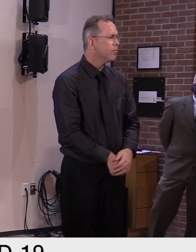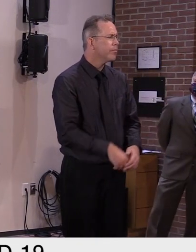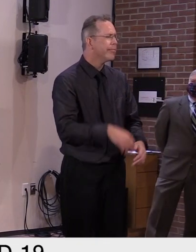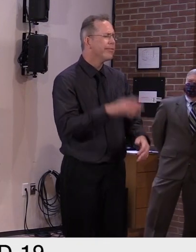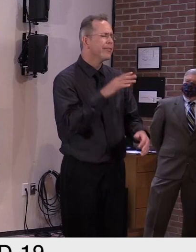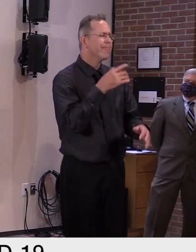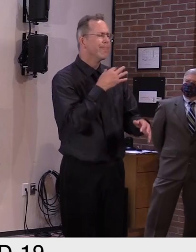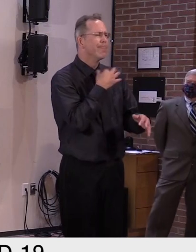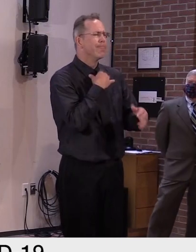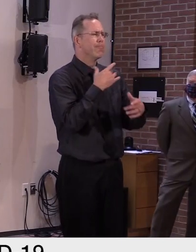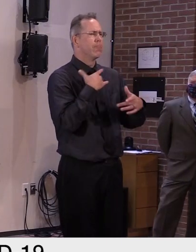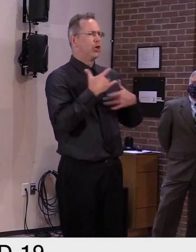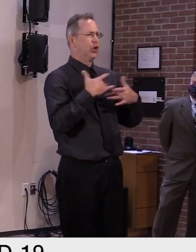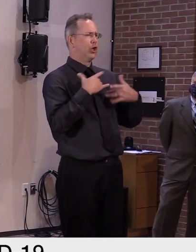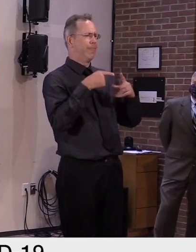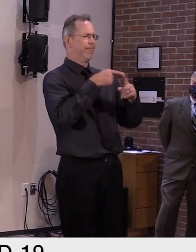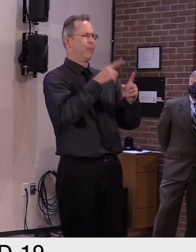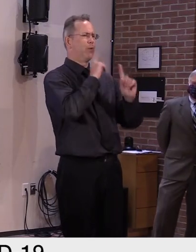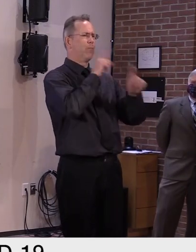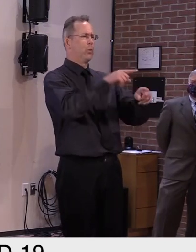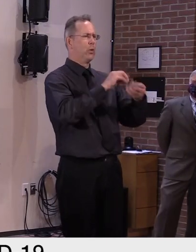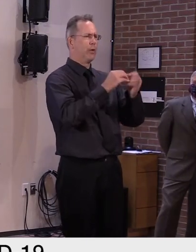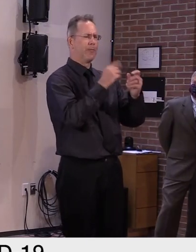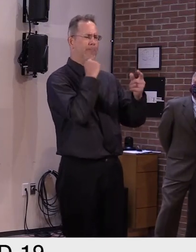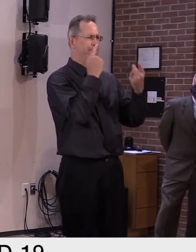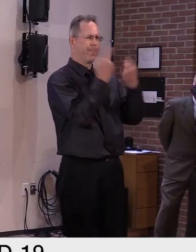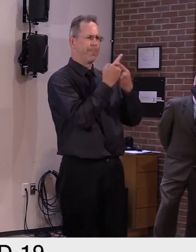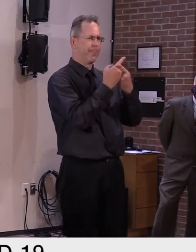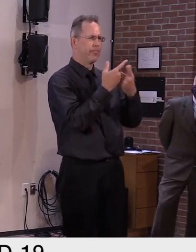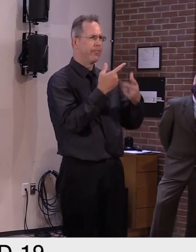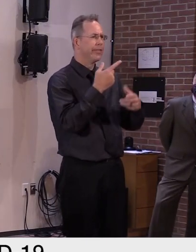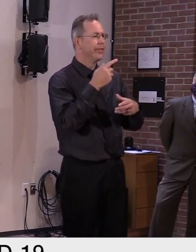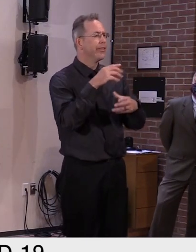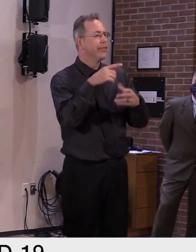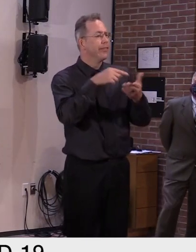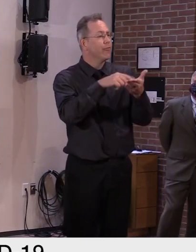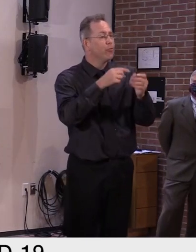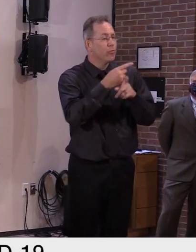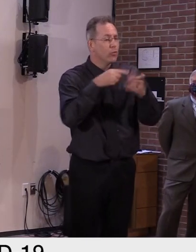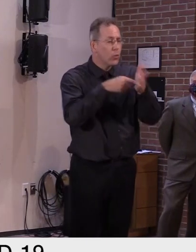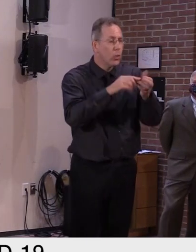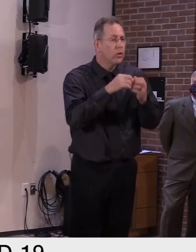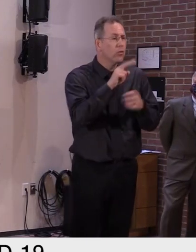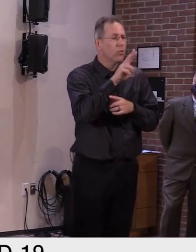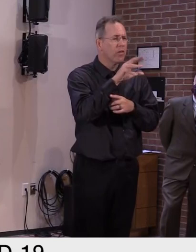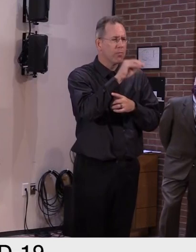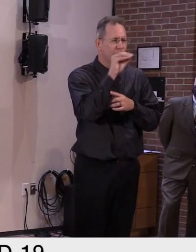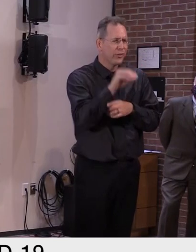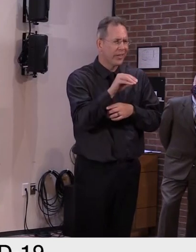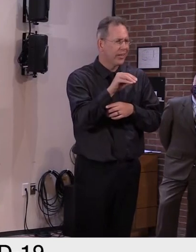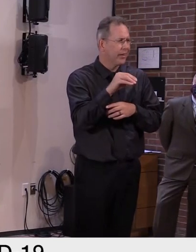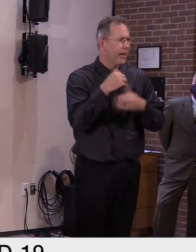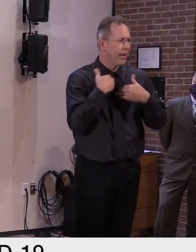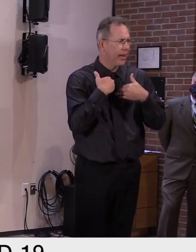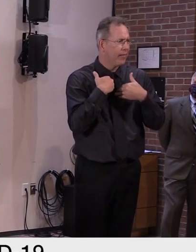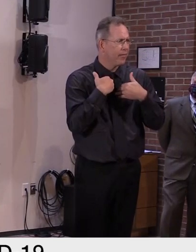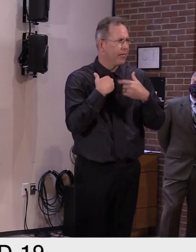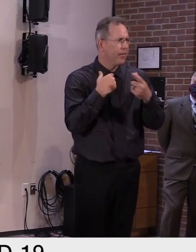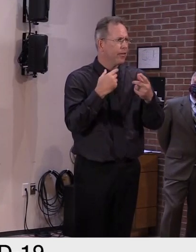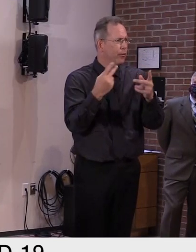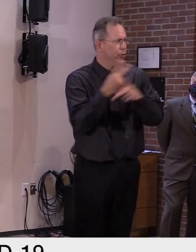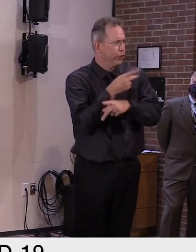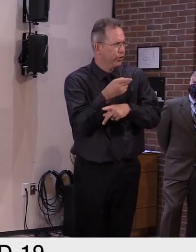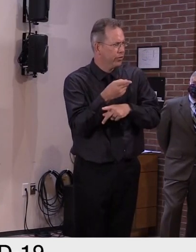Hopkins better from my perspective. But this is a source of frustration. I'll let Commissioner Pichak answer this, but it